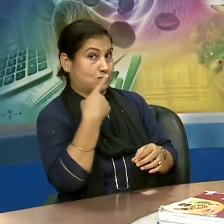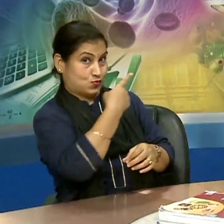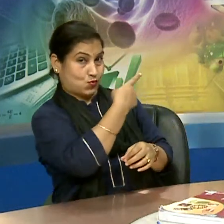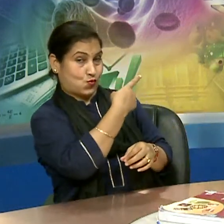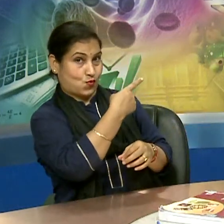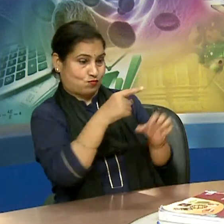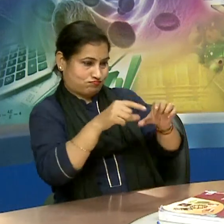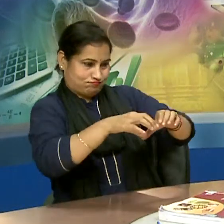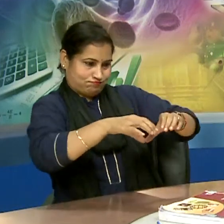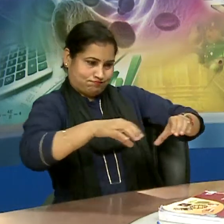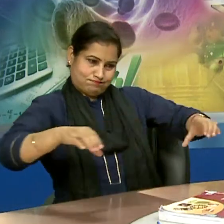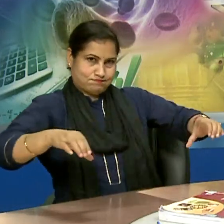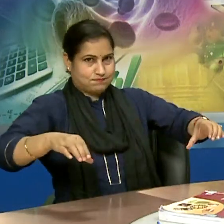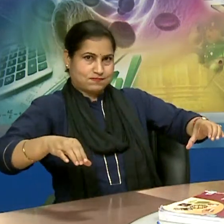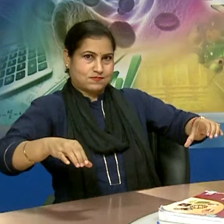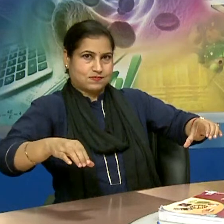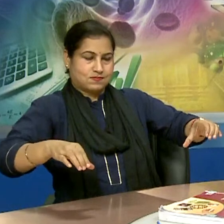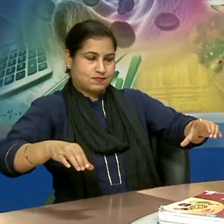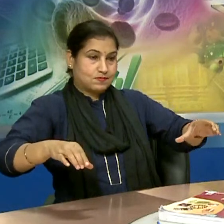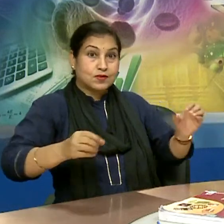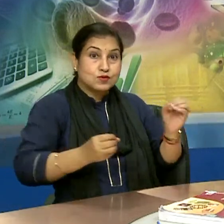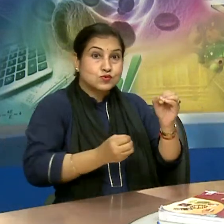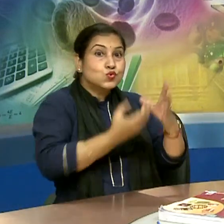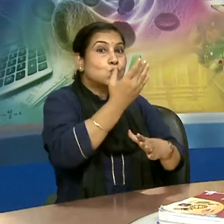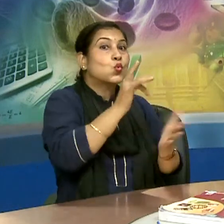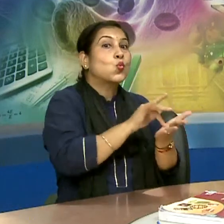For example, as you see a